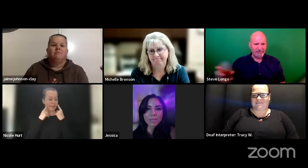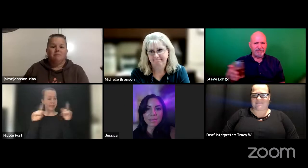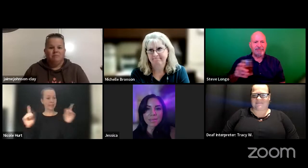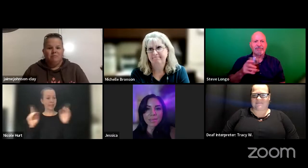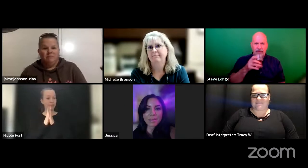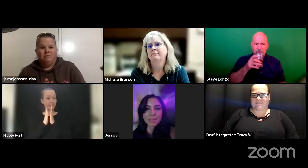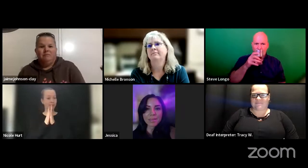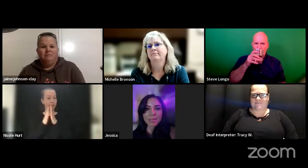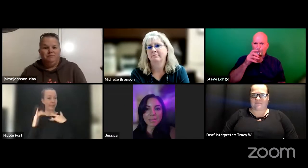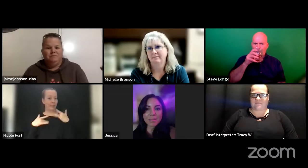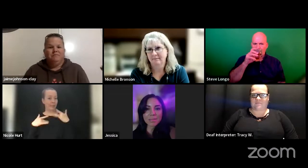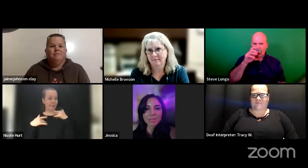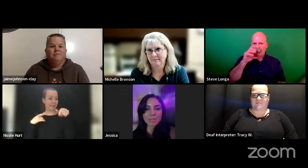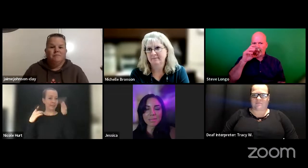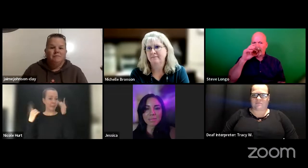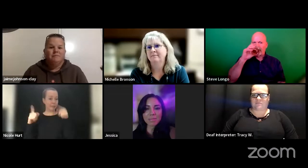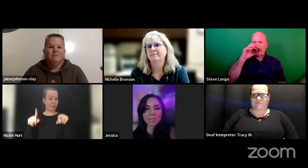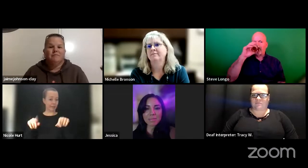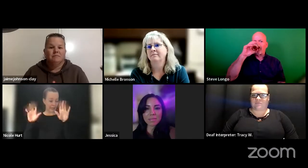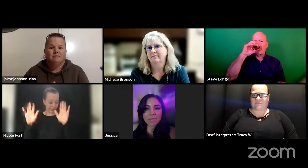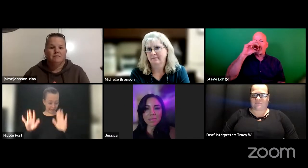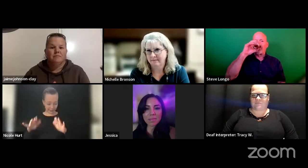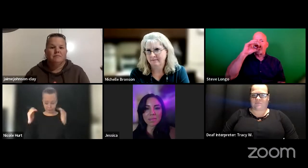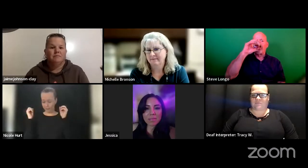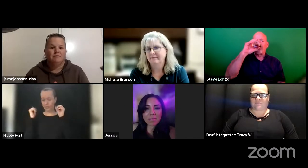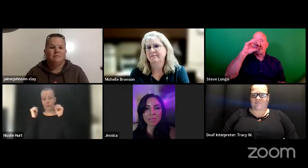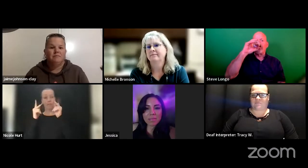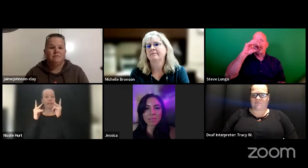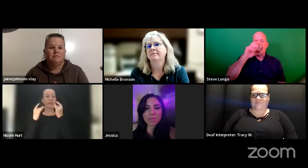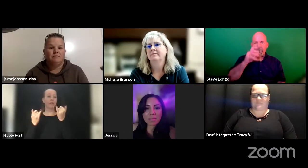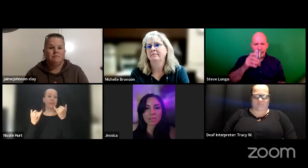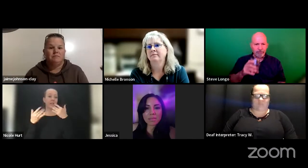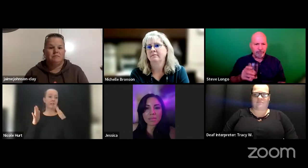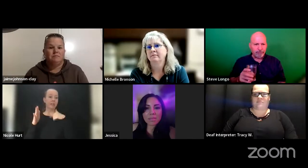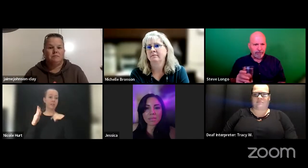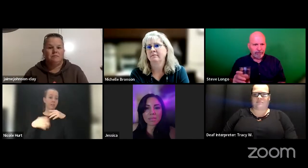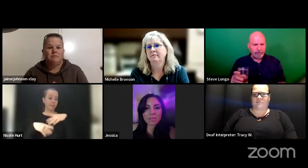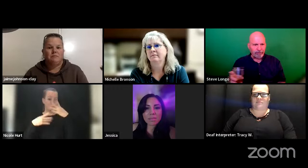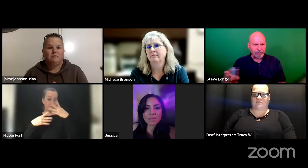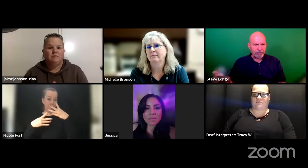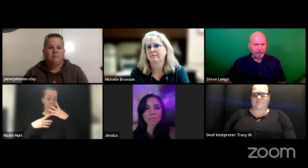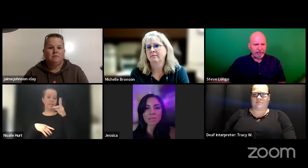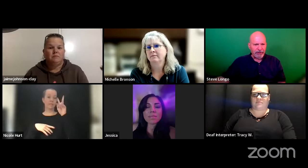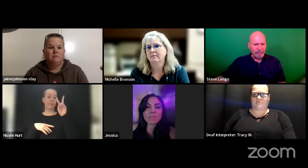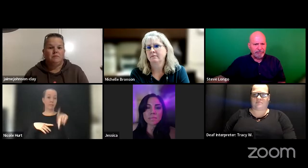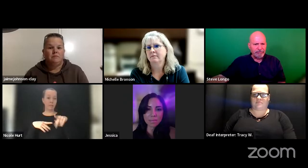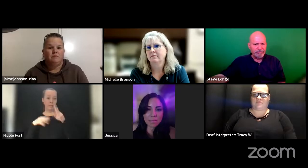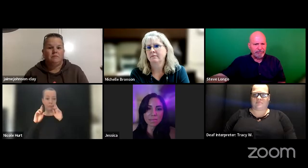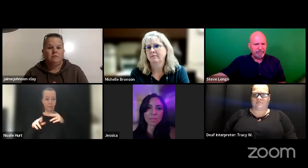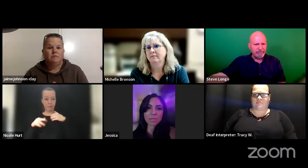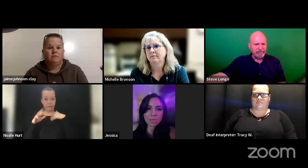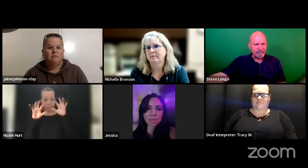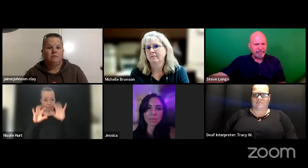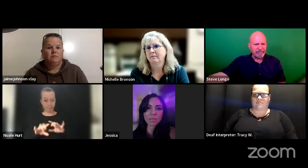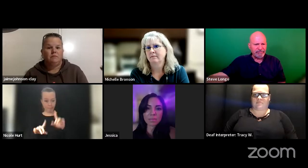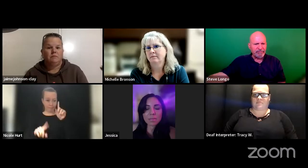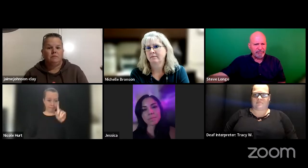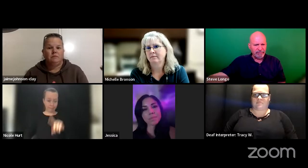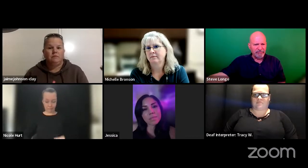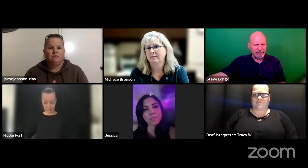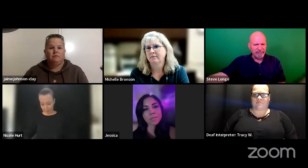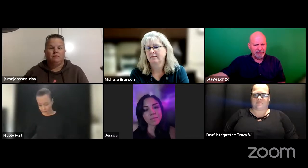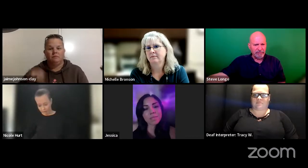Bowl. I think this is something that many of us have waited a long time for, and it's fabulous that it's finally going